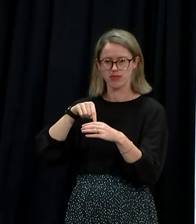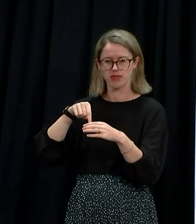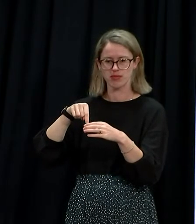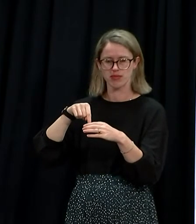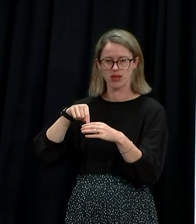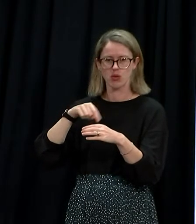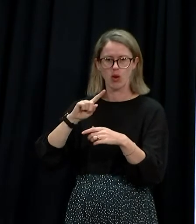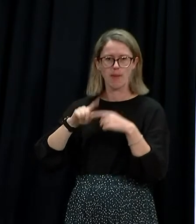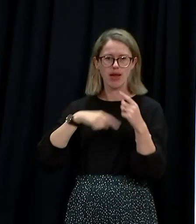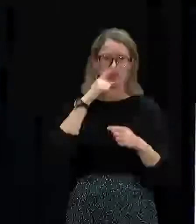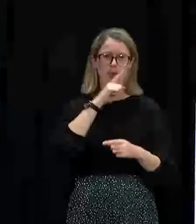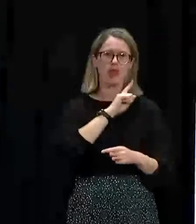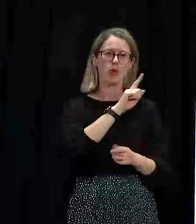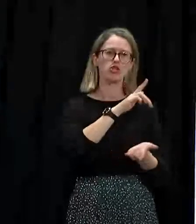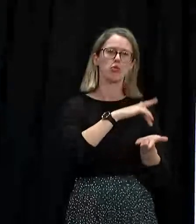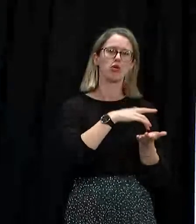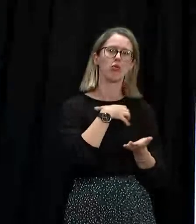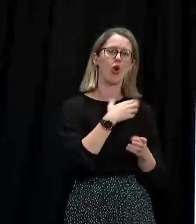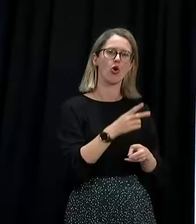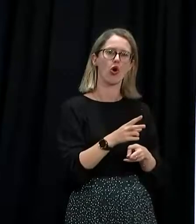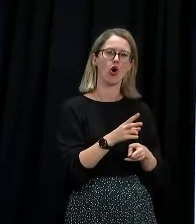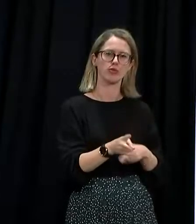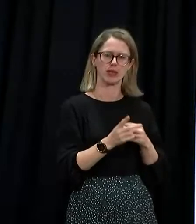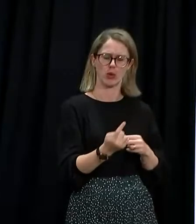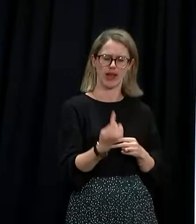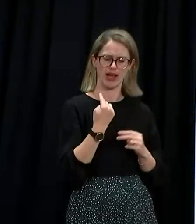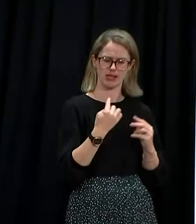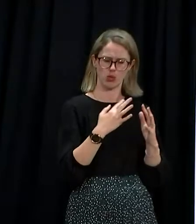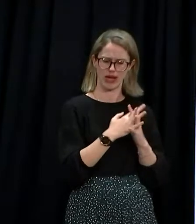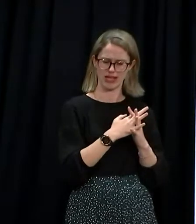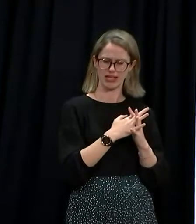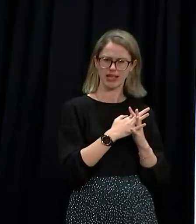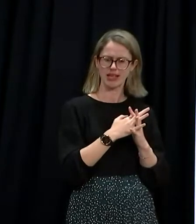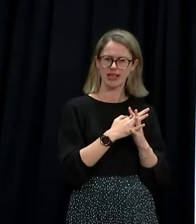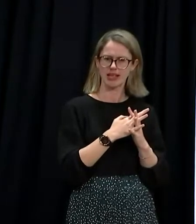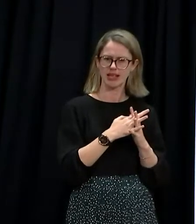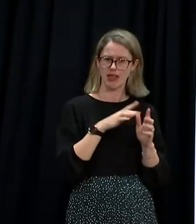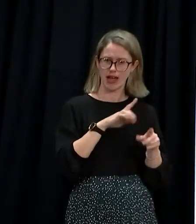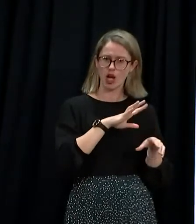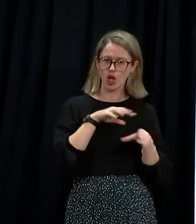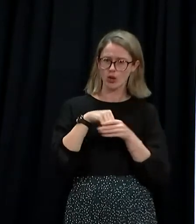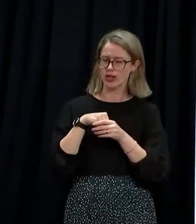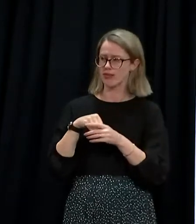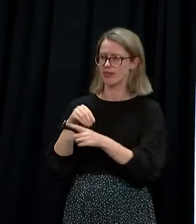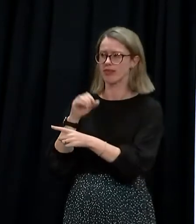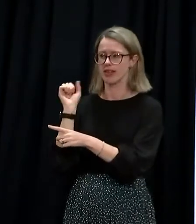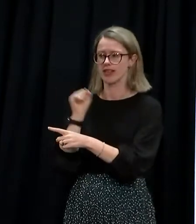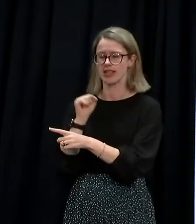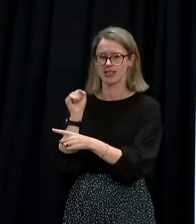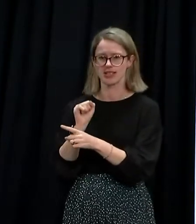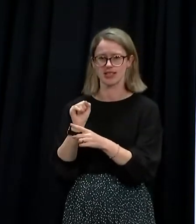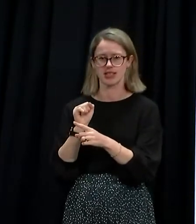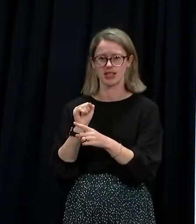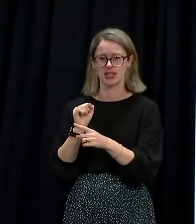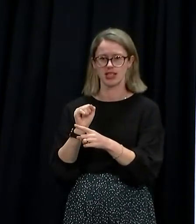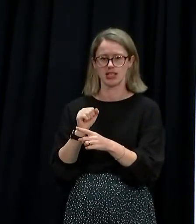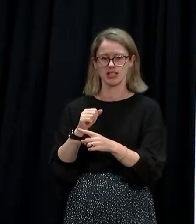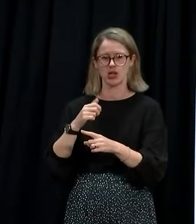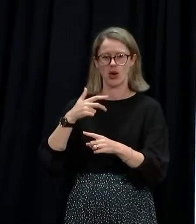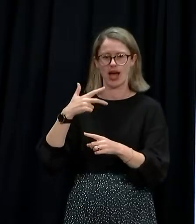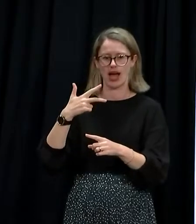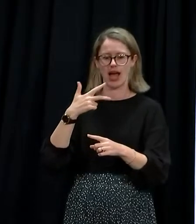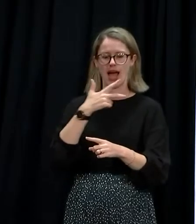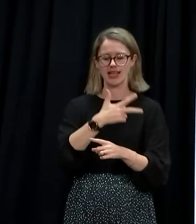to Middlemore in the last week, besides the one you mentioned from last weekend that's now been... Yeah, so we've taken immediately out 8 as a result of